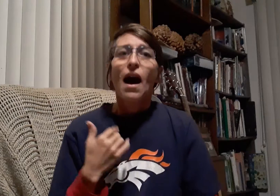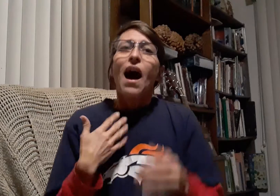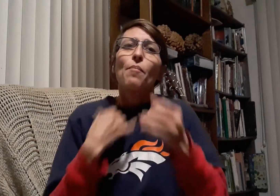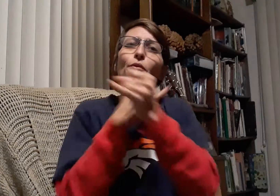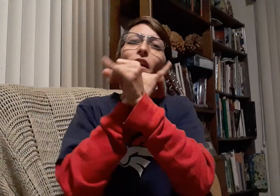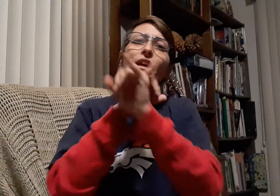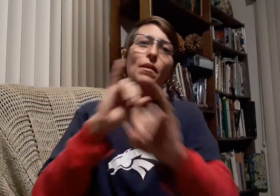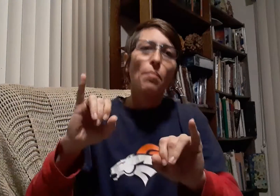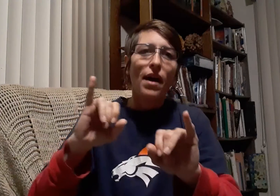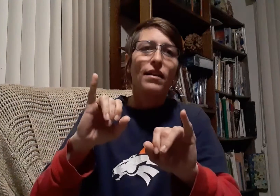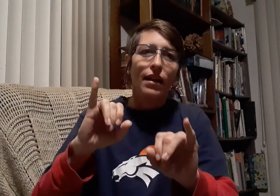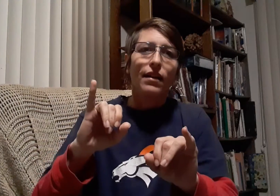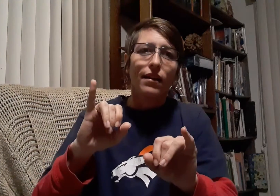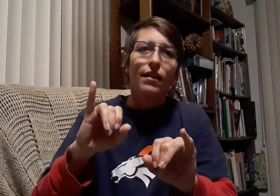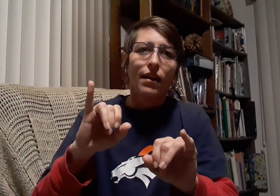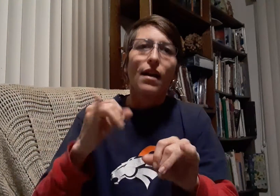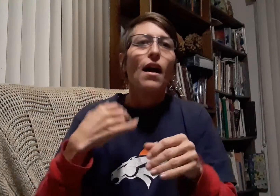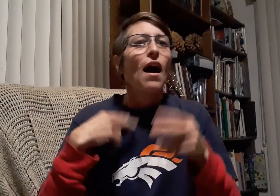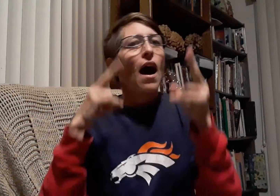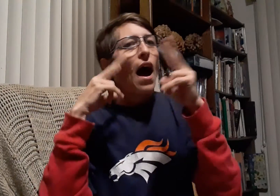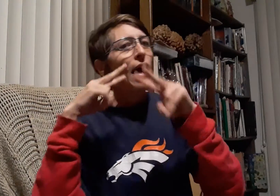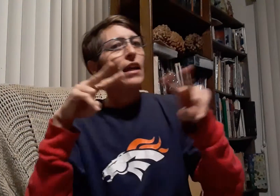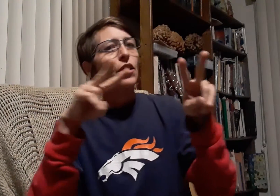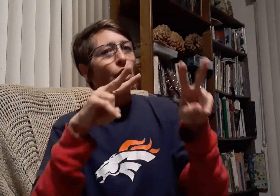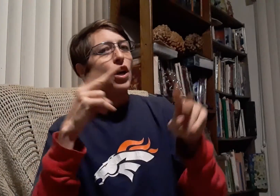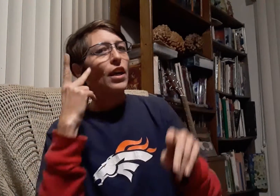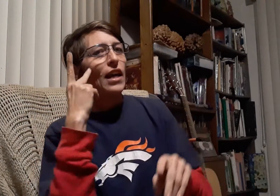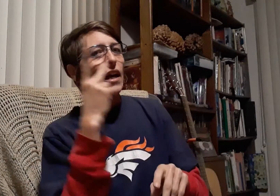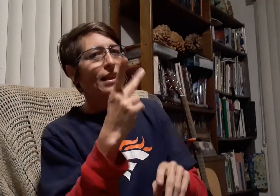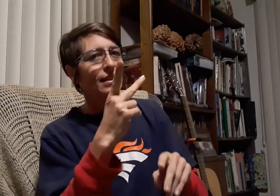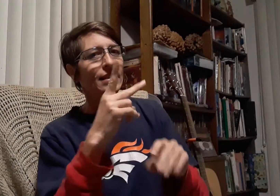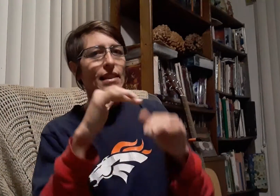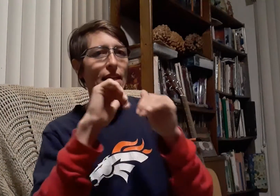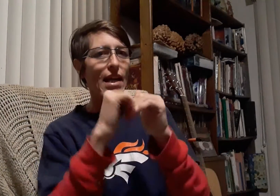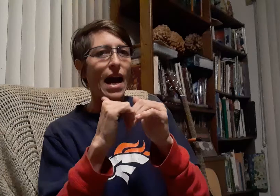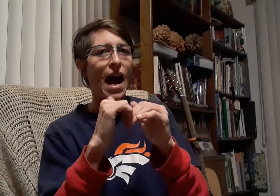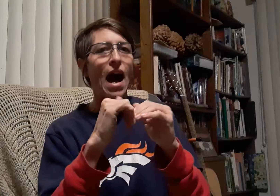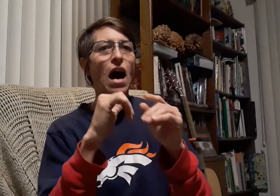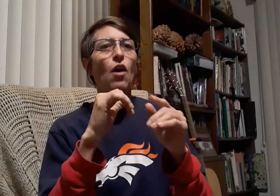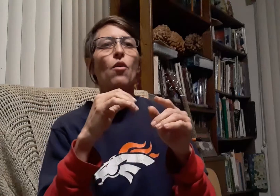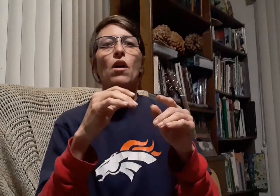I'm pretty independent. I can look and I can see how